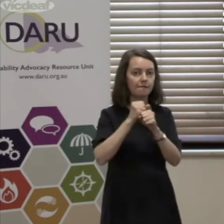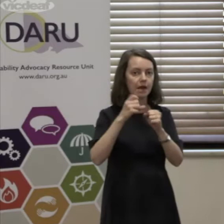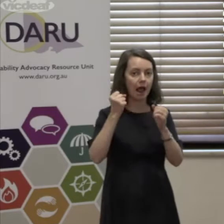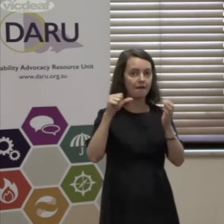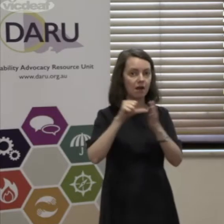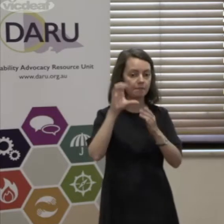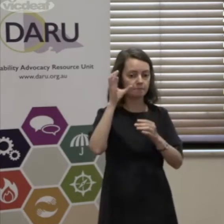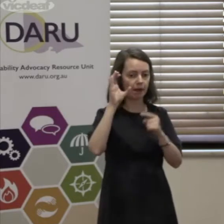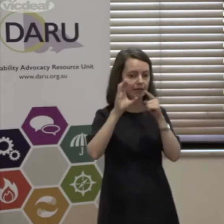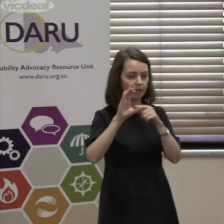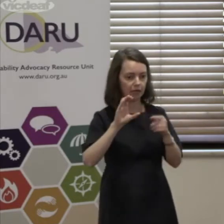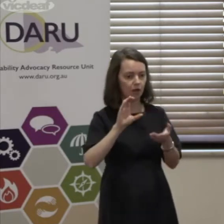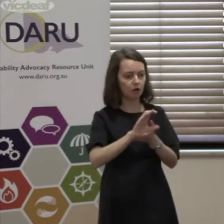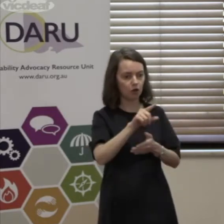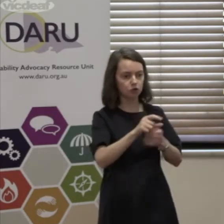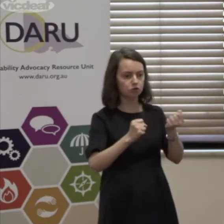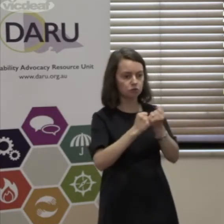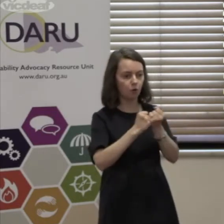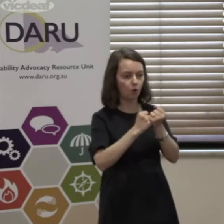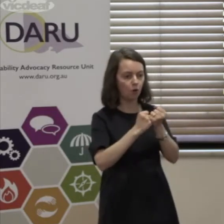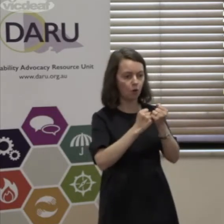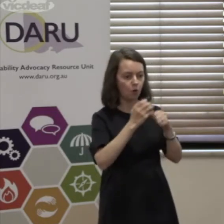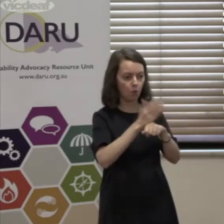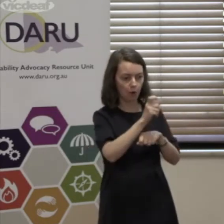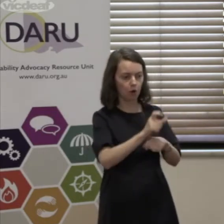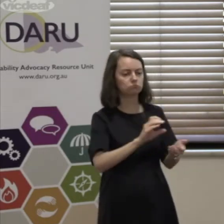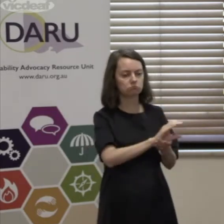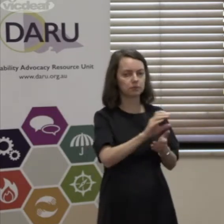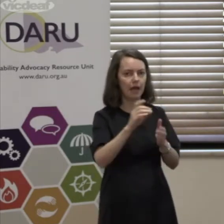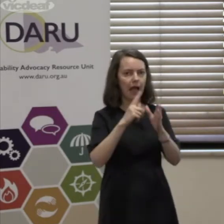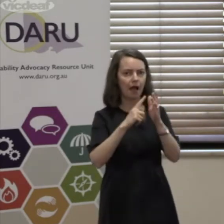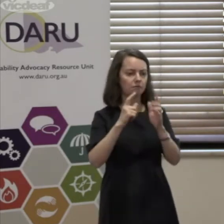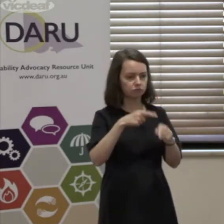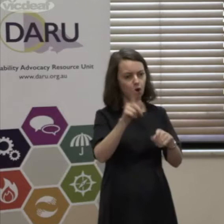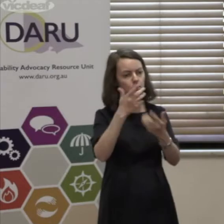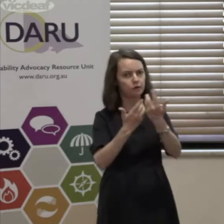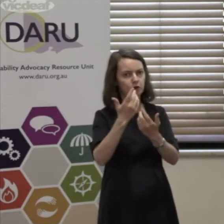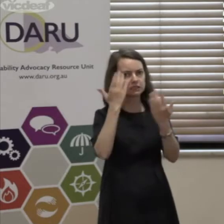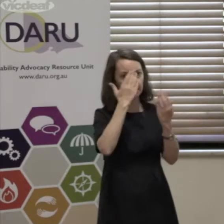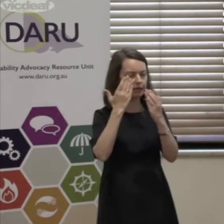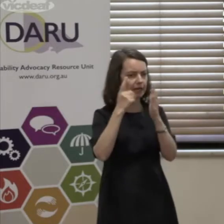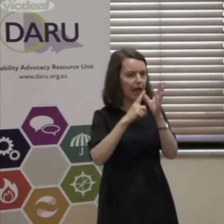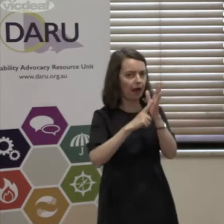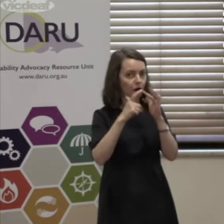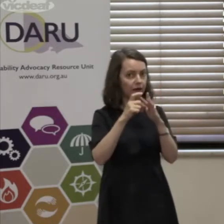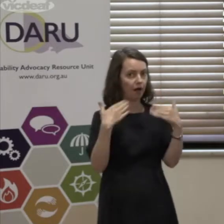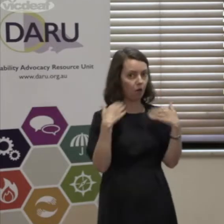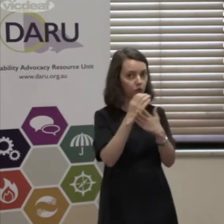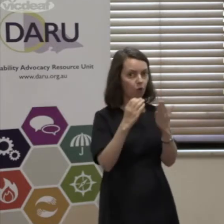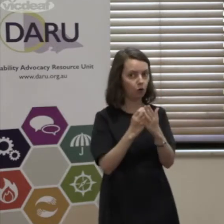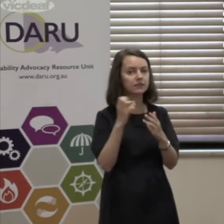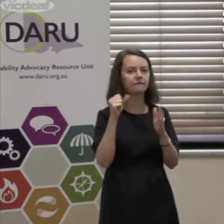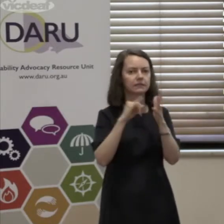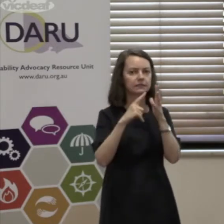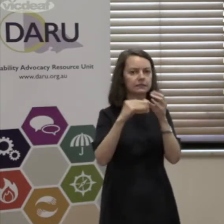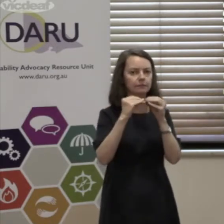support worker work and allied health and psychologists. They're trying to get more people to go to university and do those courses. There's another hand